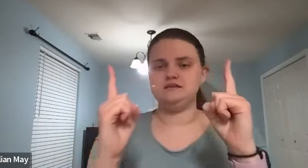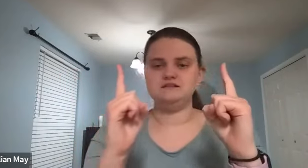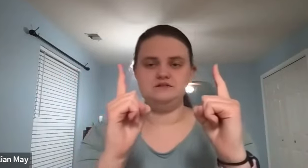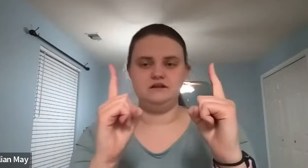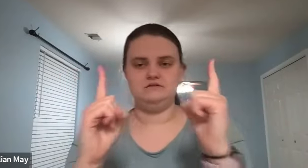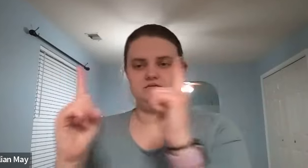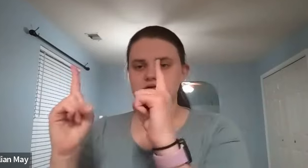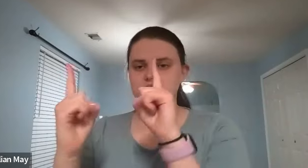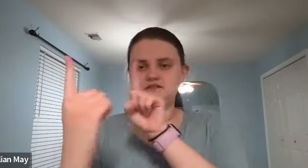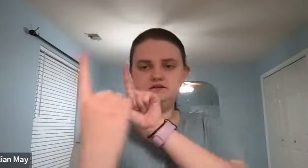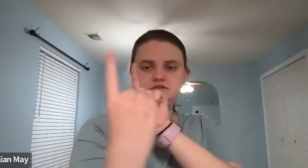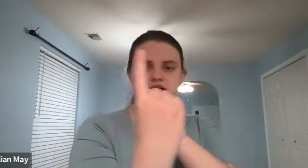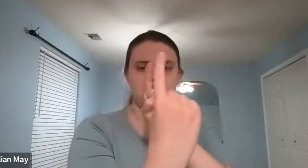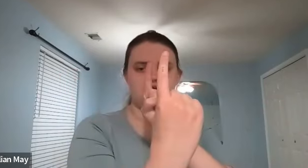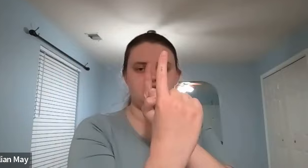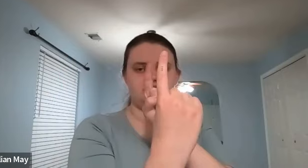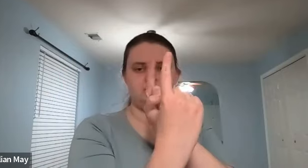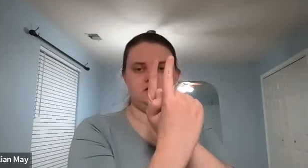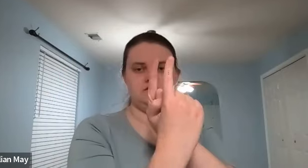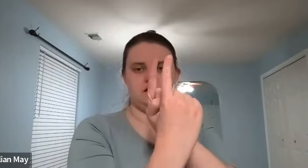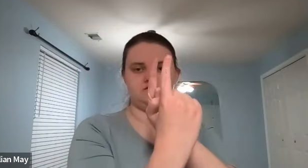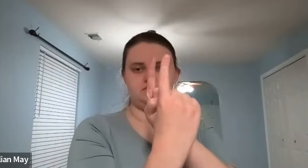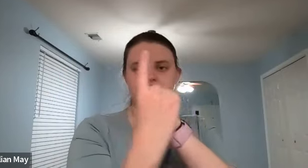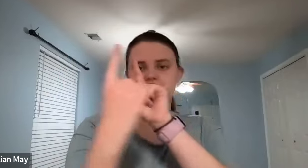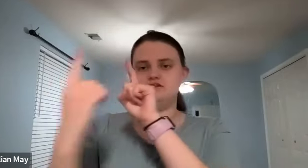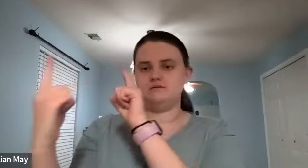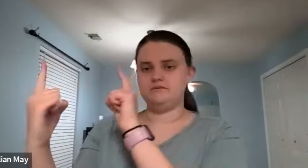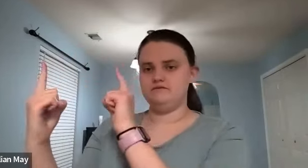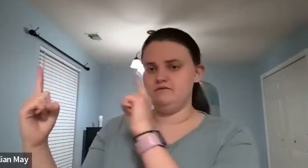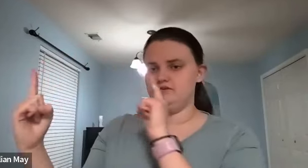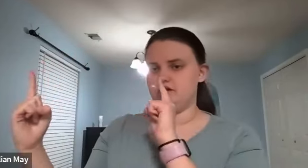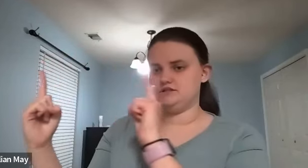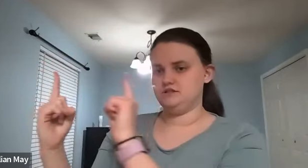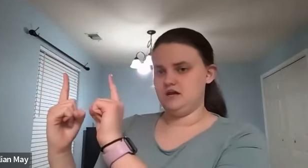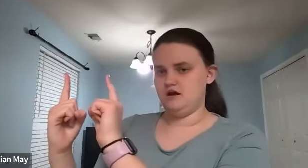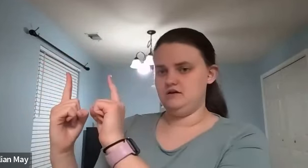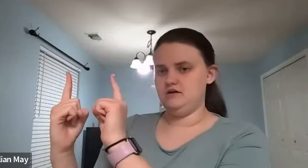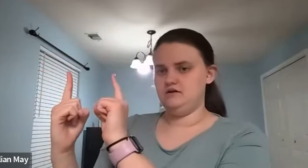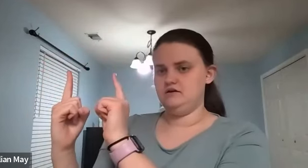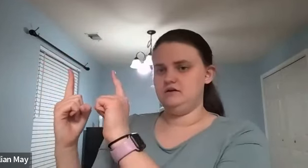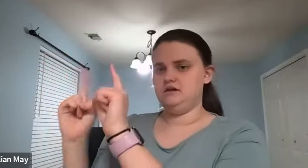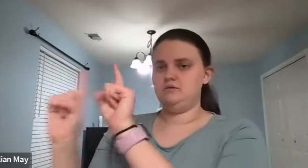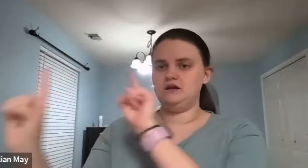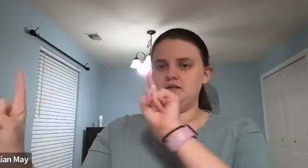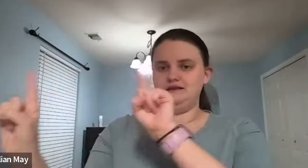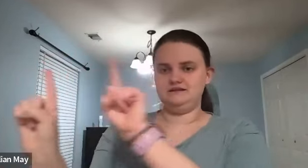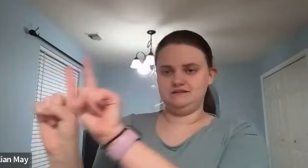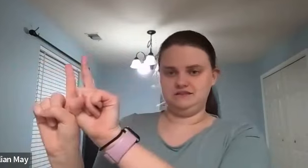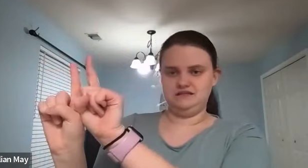hands kind of like, here, let me see. You see how they're coming towards each other and coming from every direction. Yeah. You don't want to go like to